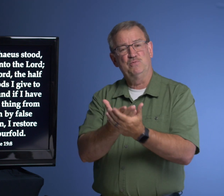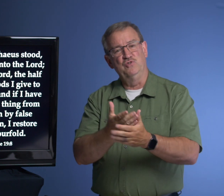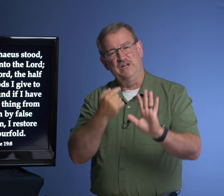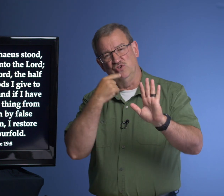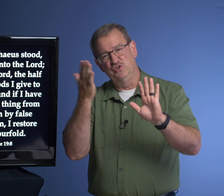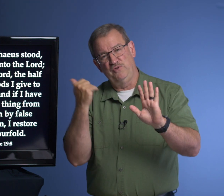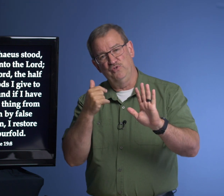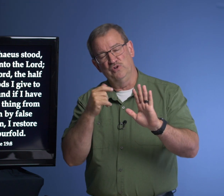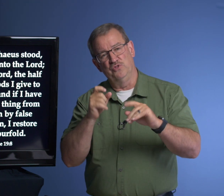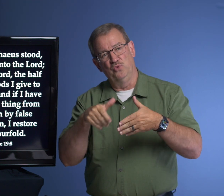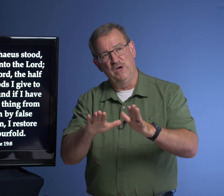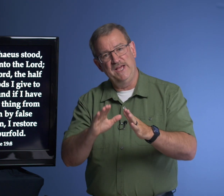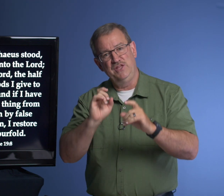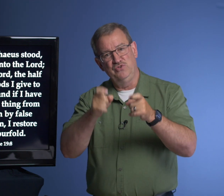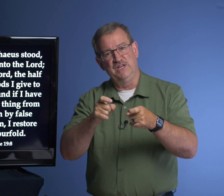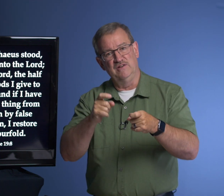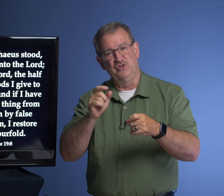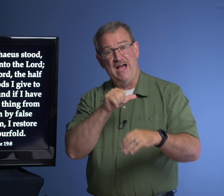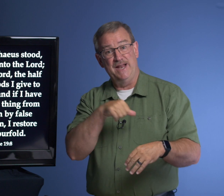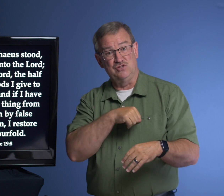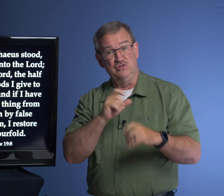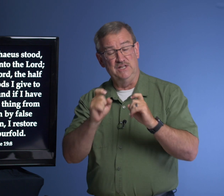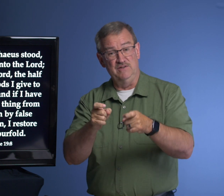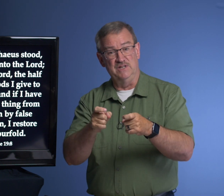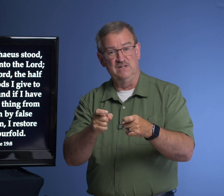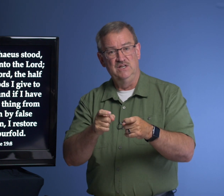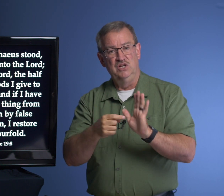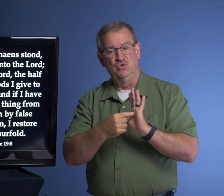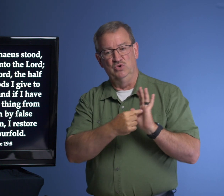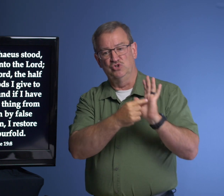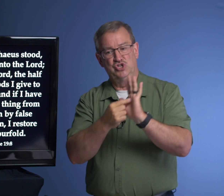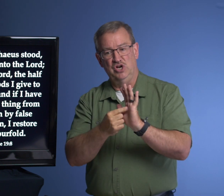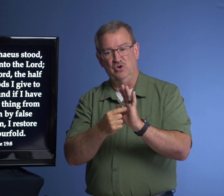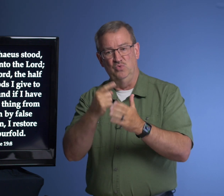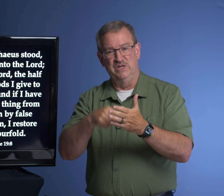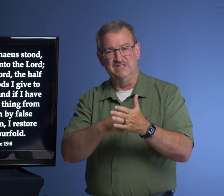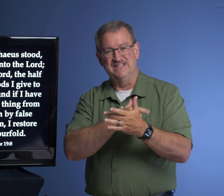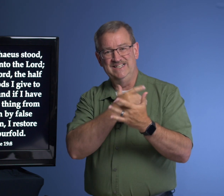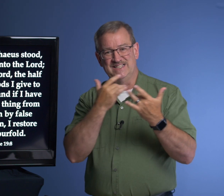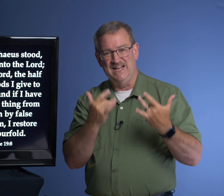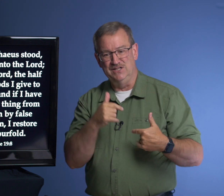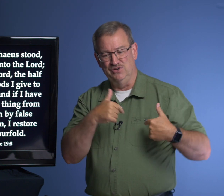proof. I told you before, the way you give, your attitude in giving, will show what is inside your